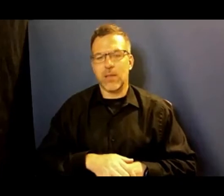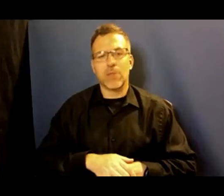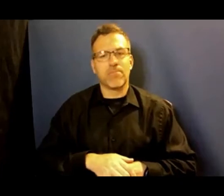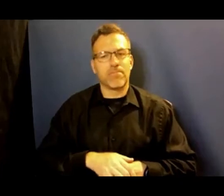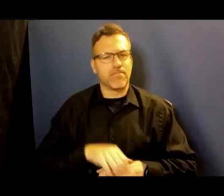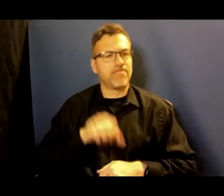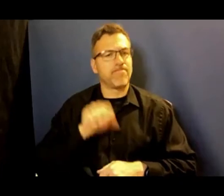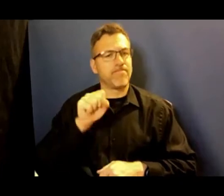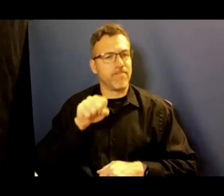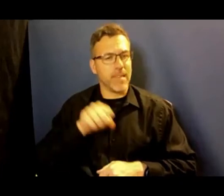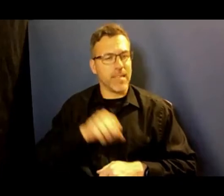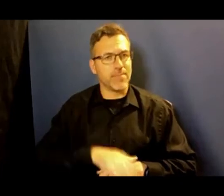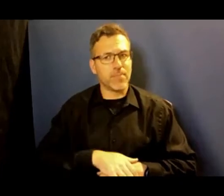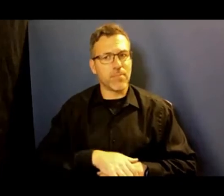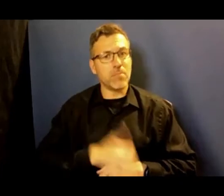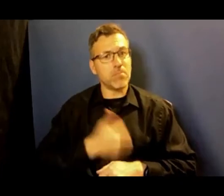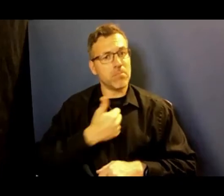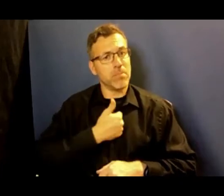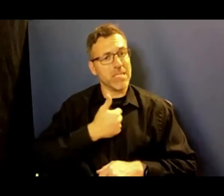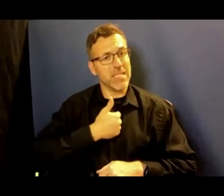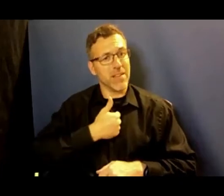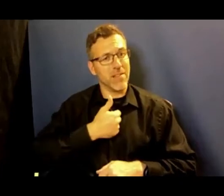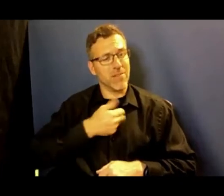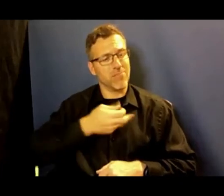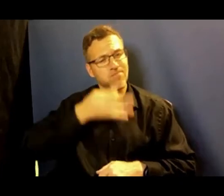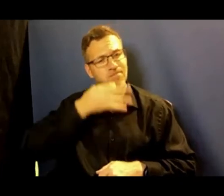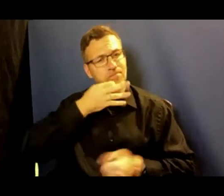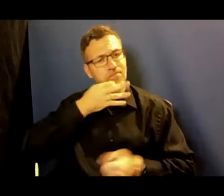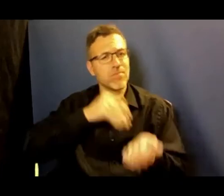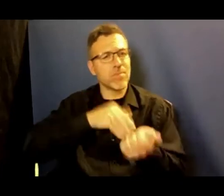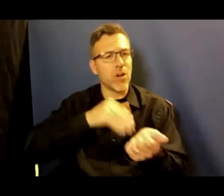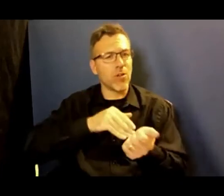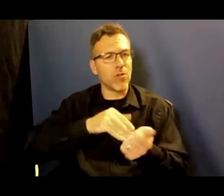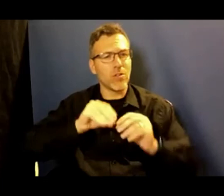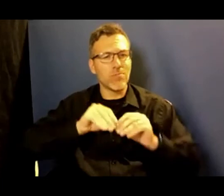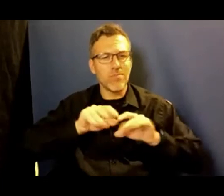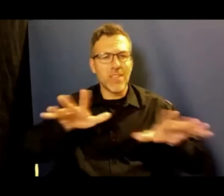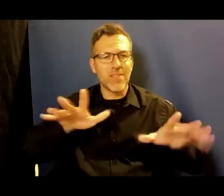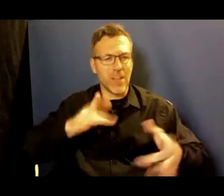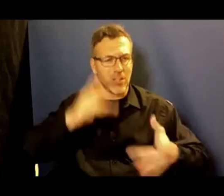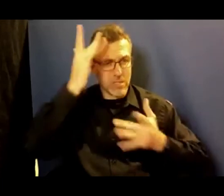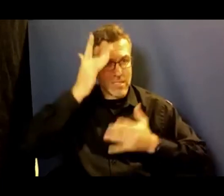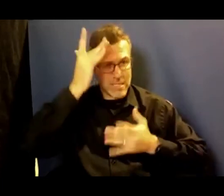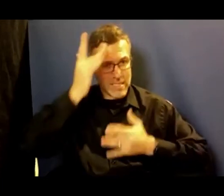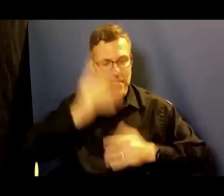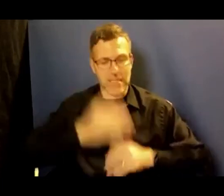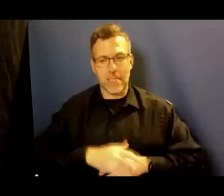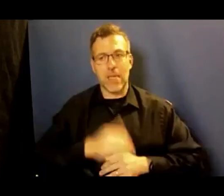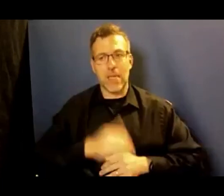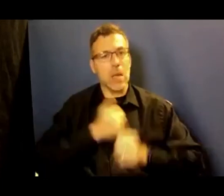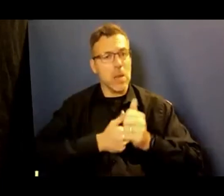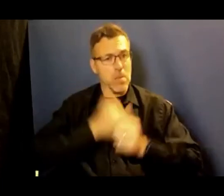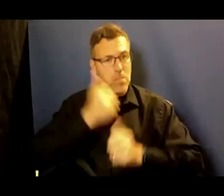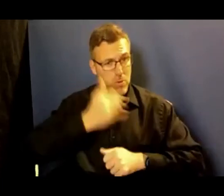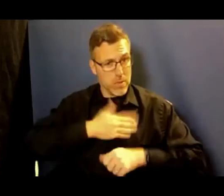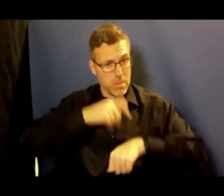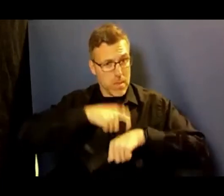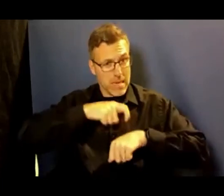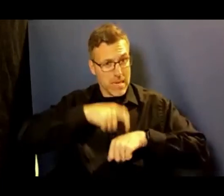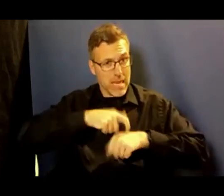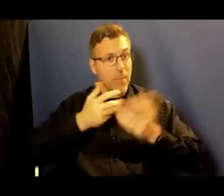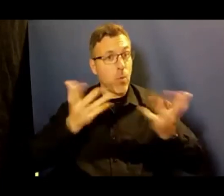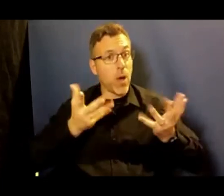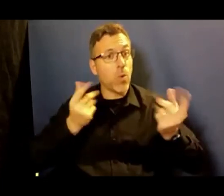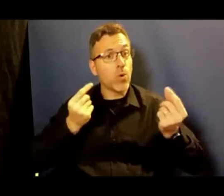So I am an infectious disease physician. The majority of my time is spent doing research on viruses.